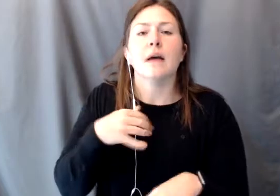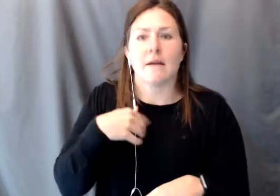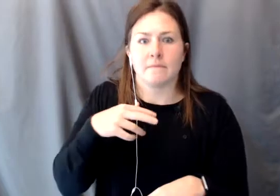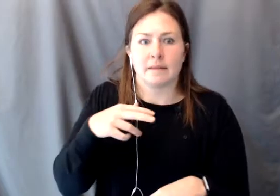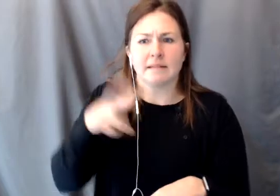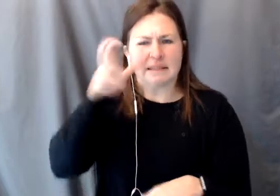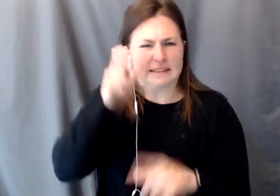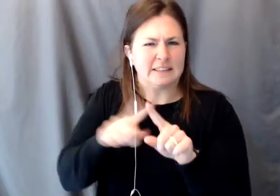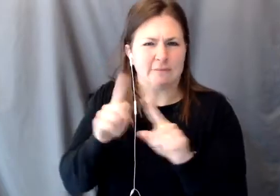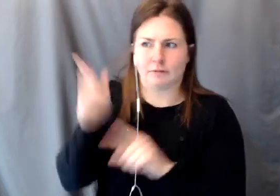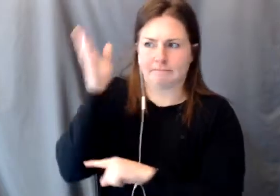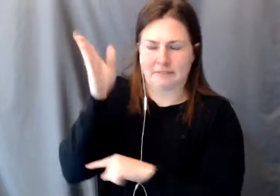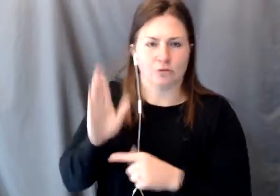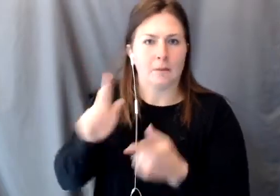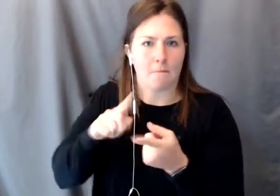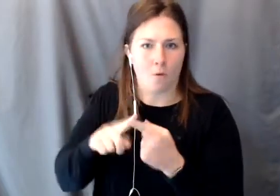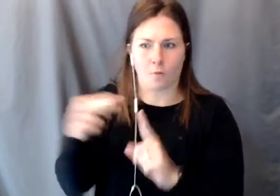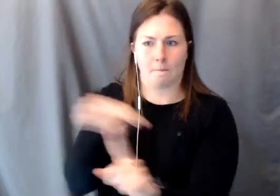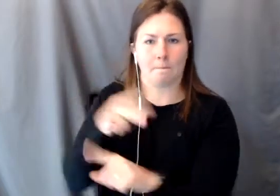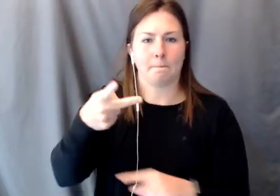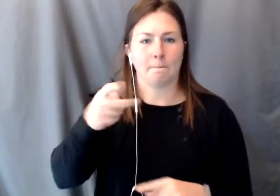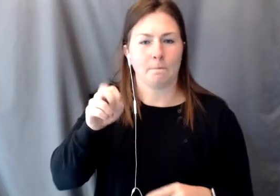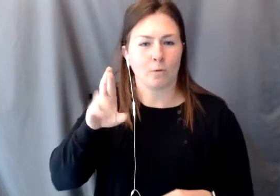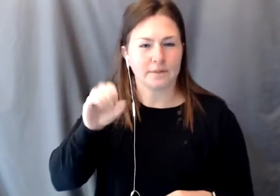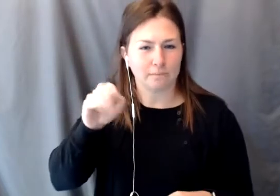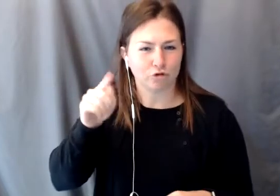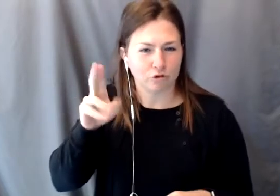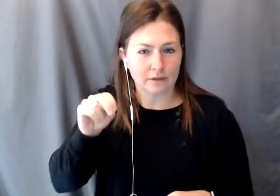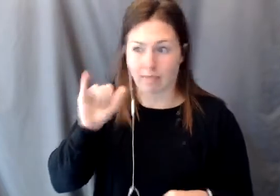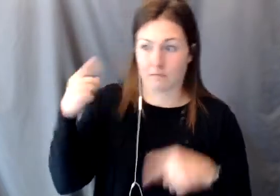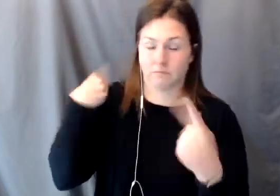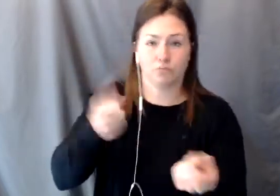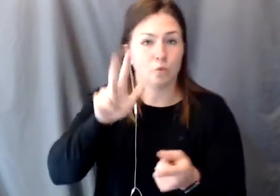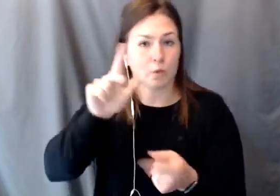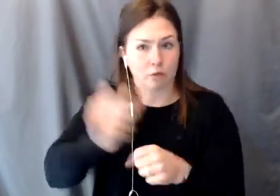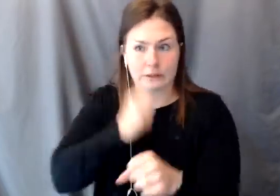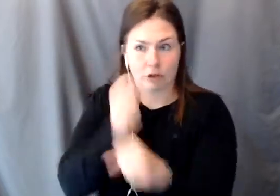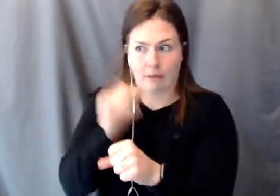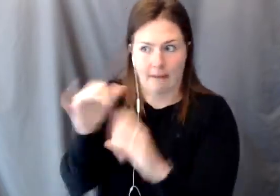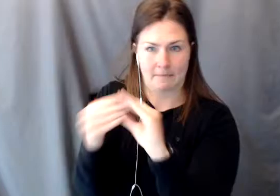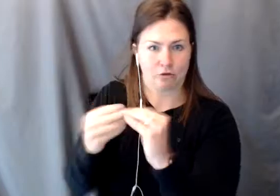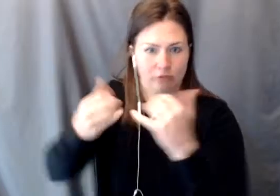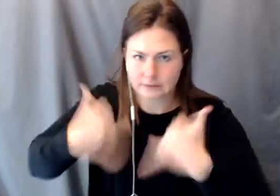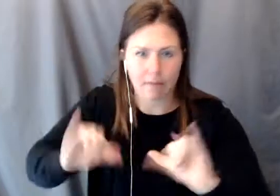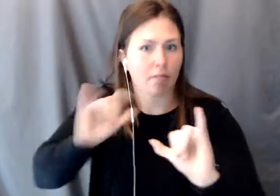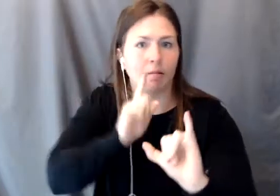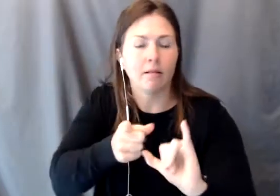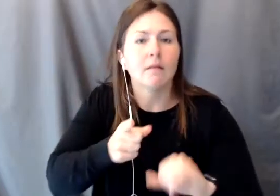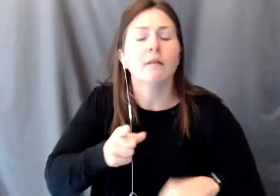has not gotten old in 24 years or 23 years. That has not gotten old, that message. And so I